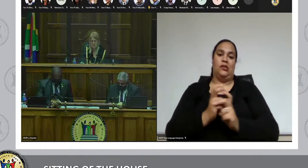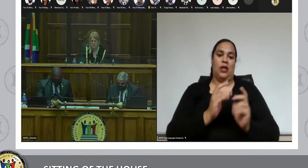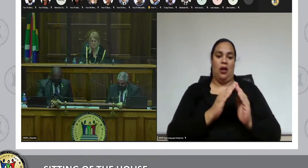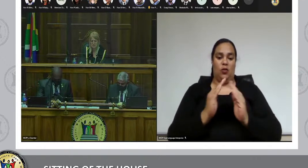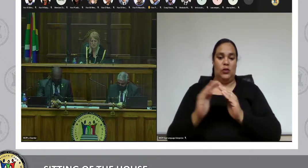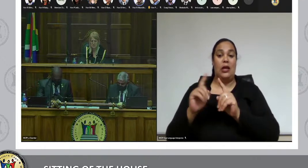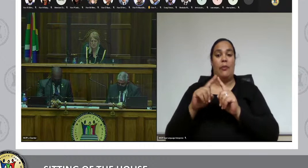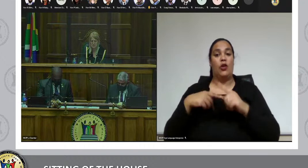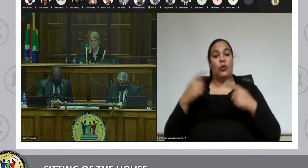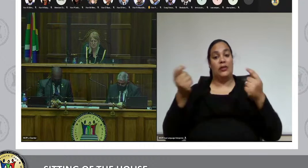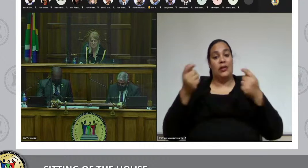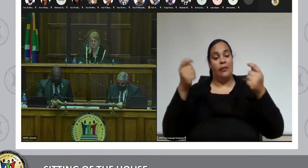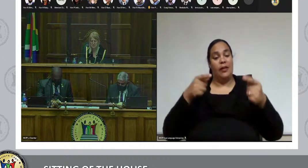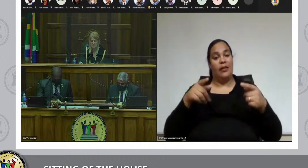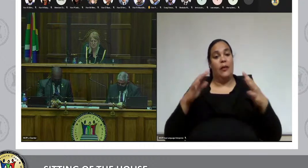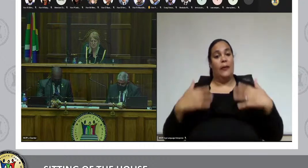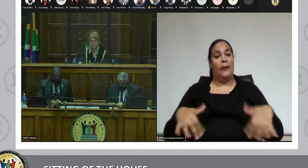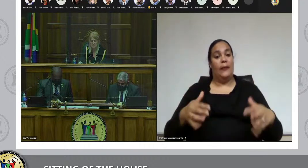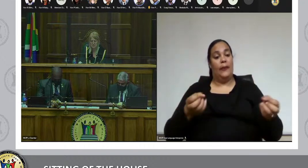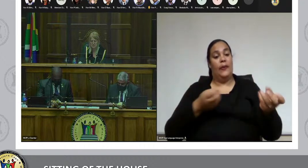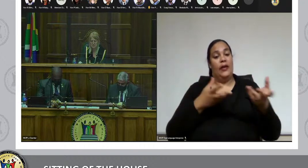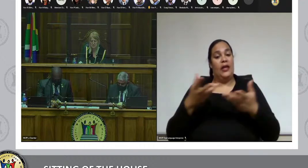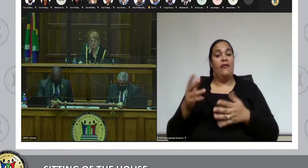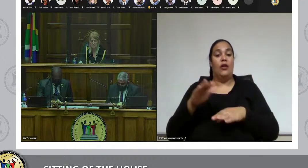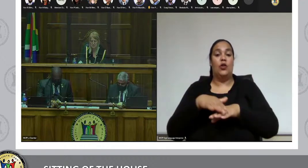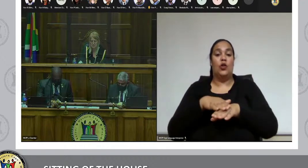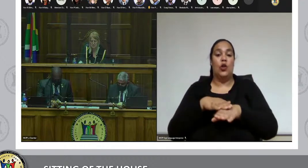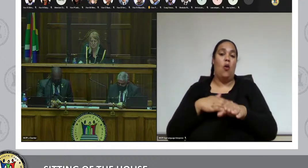We celebrate this, especially given the slow pace